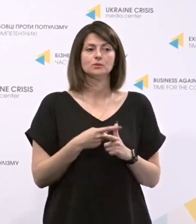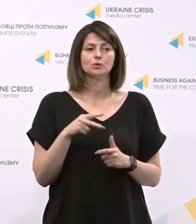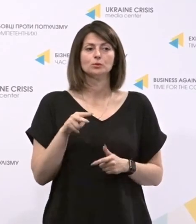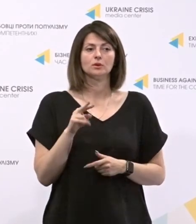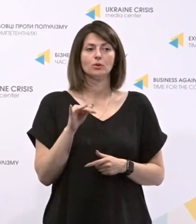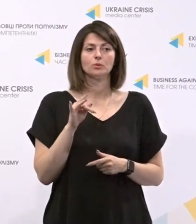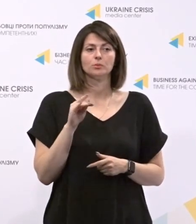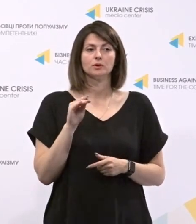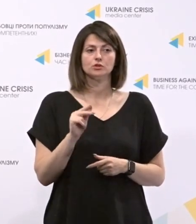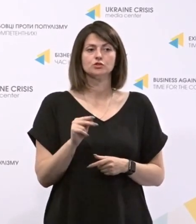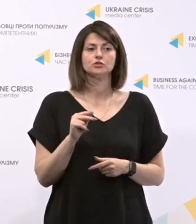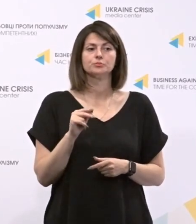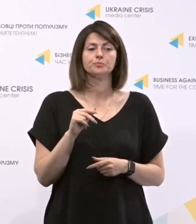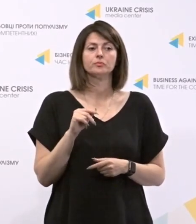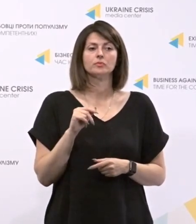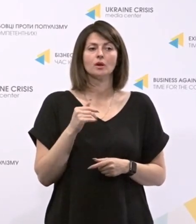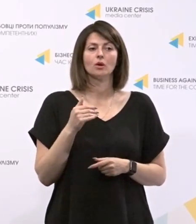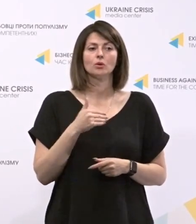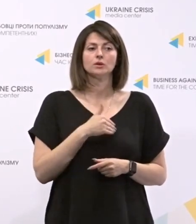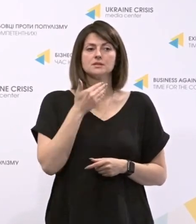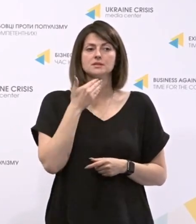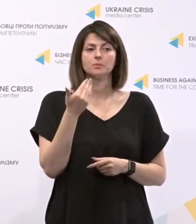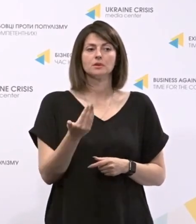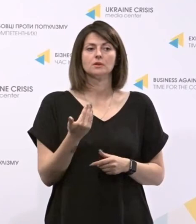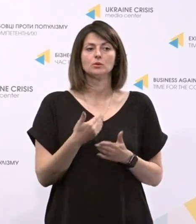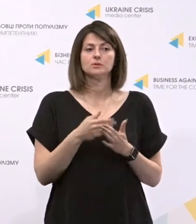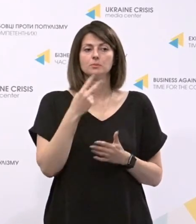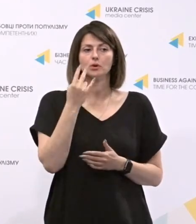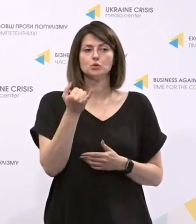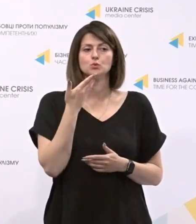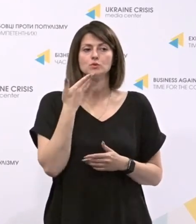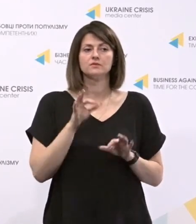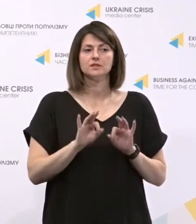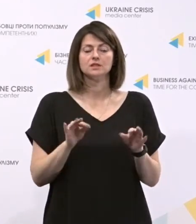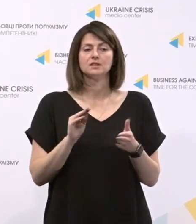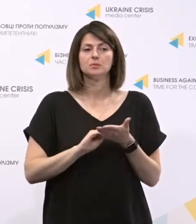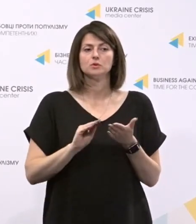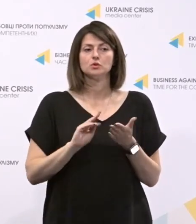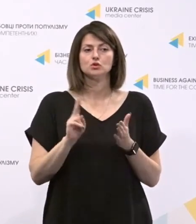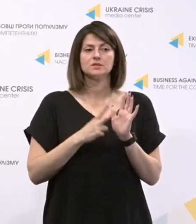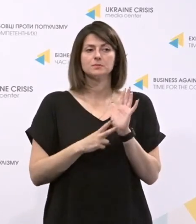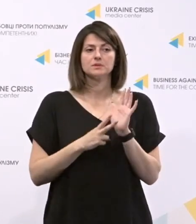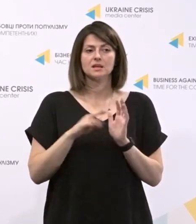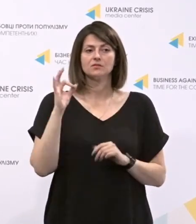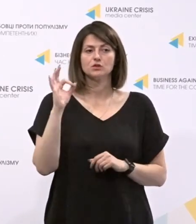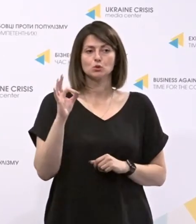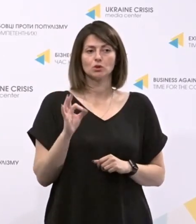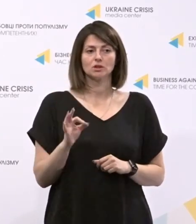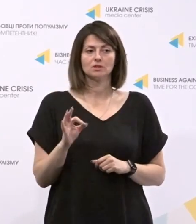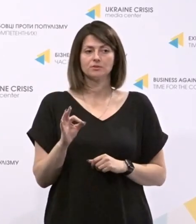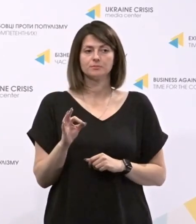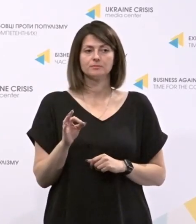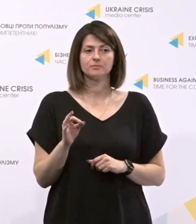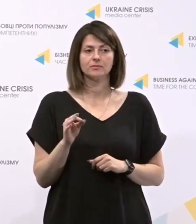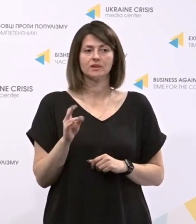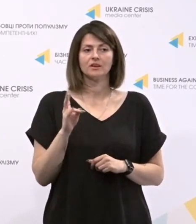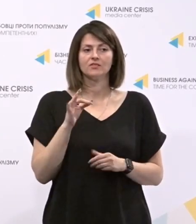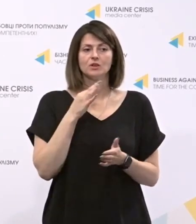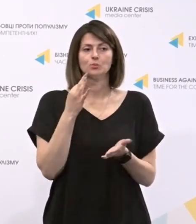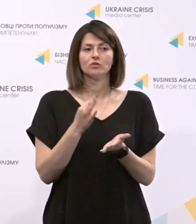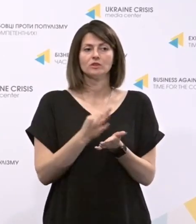Good morning, Lyudmila Harpunich, ATR TV channel. I see that in your report you say that